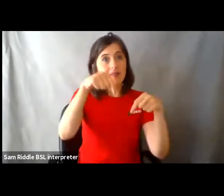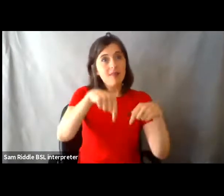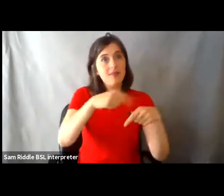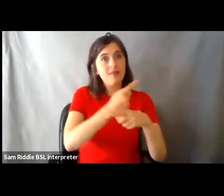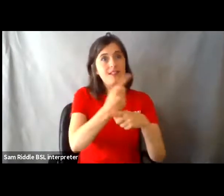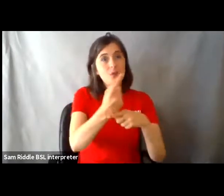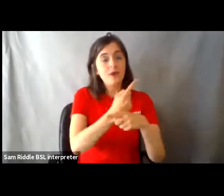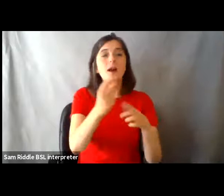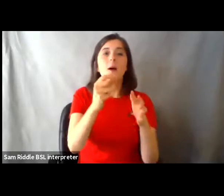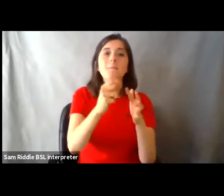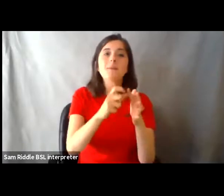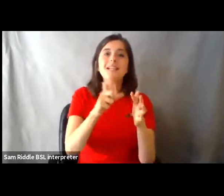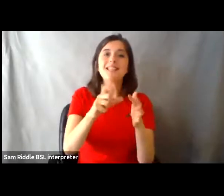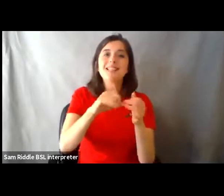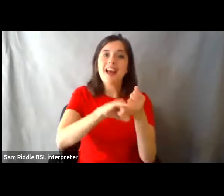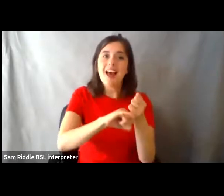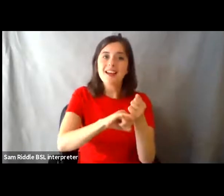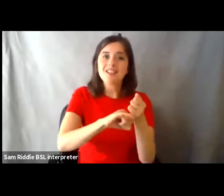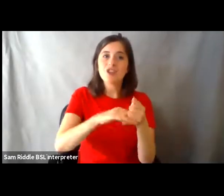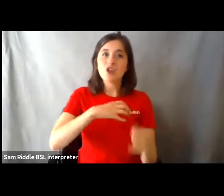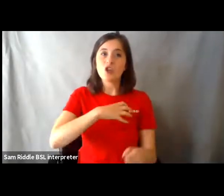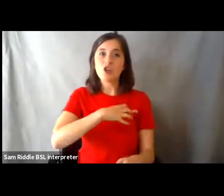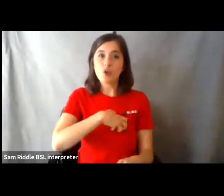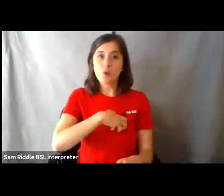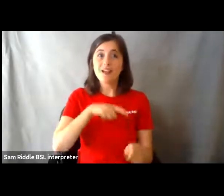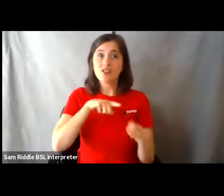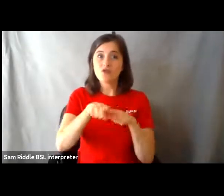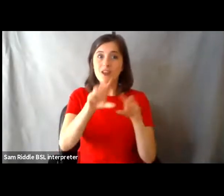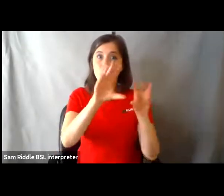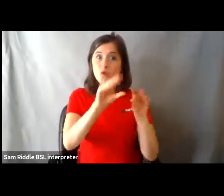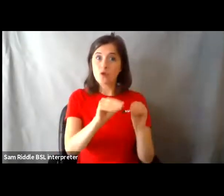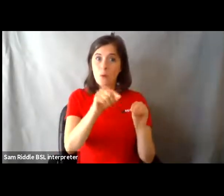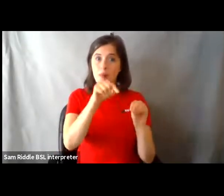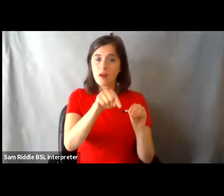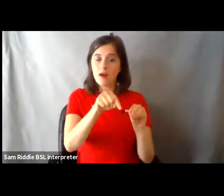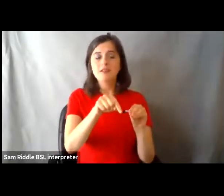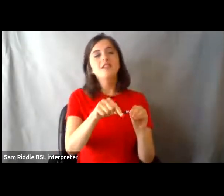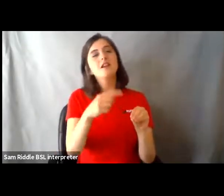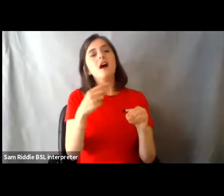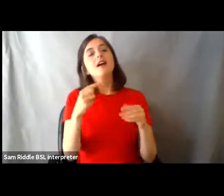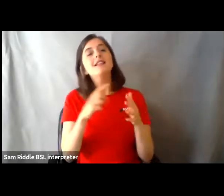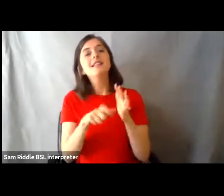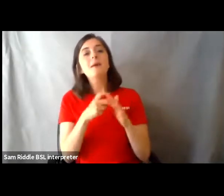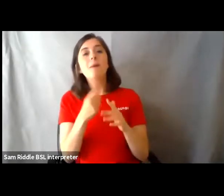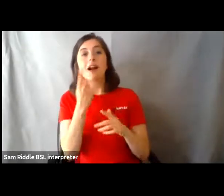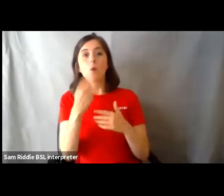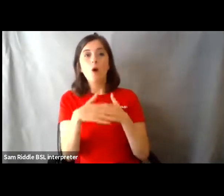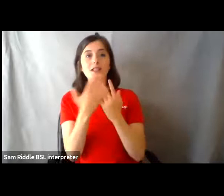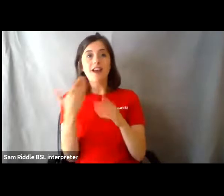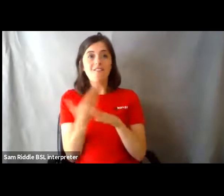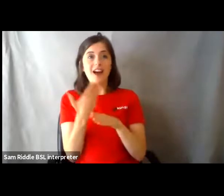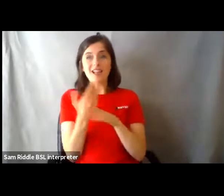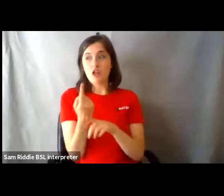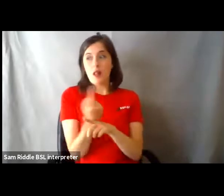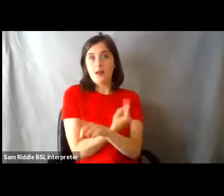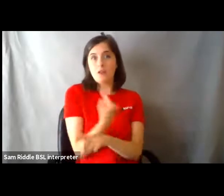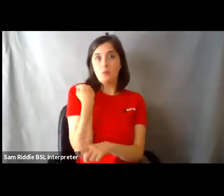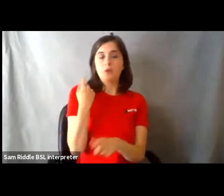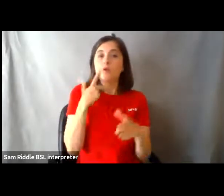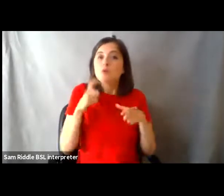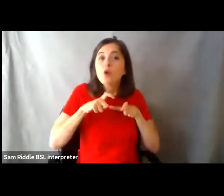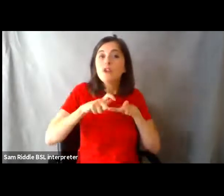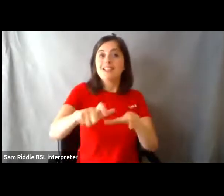that. DPAC had a day of online action last week. We want to continue fighting against that. We know that conditionality